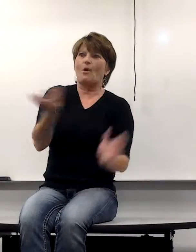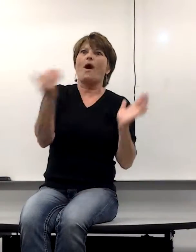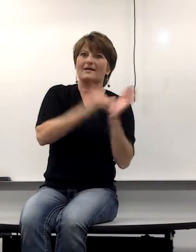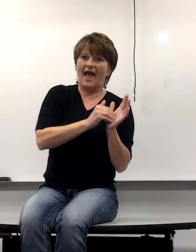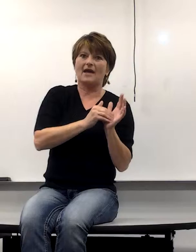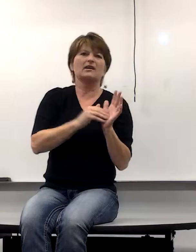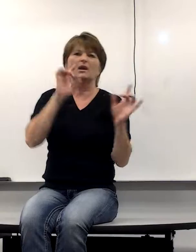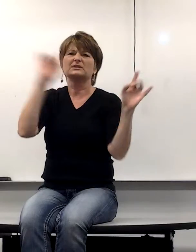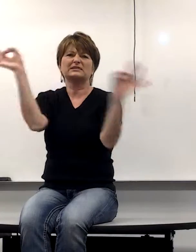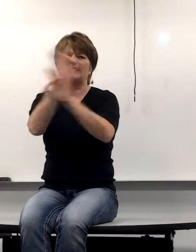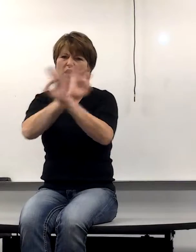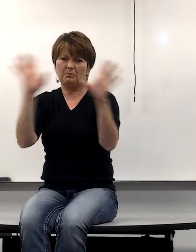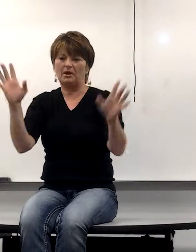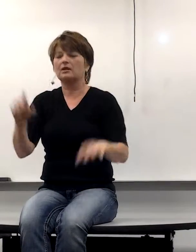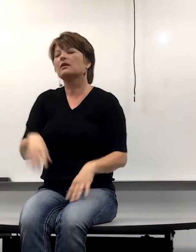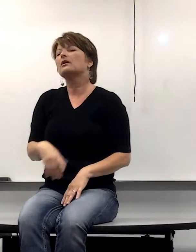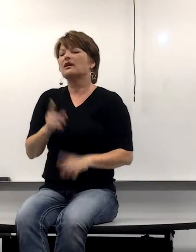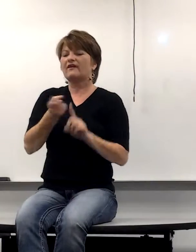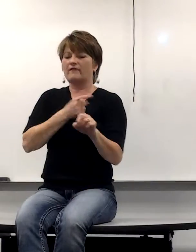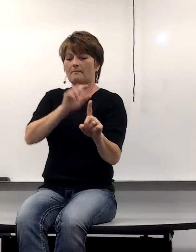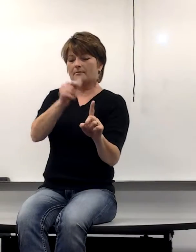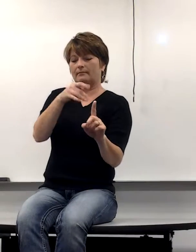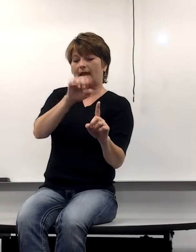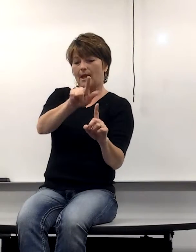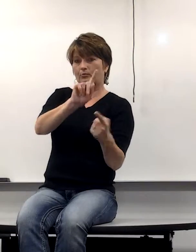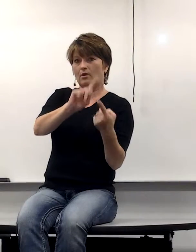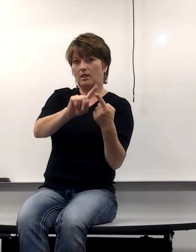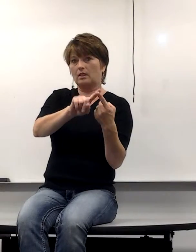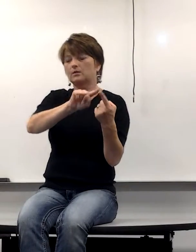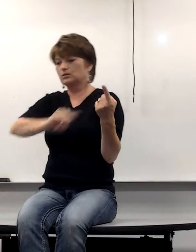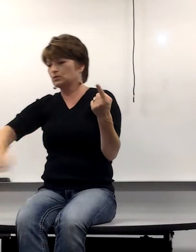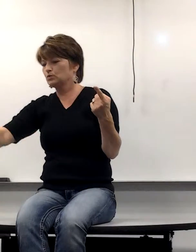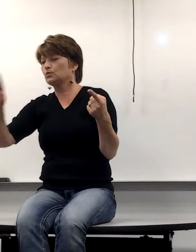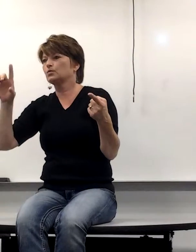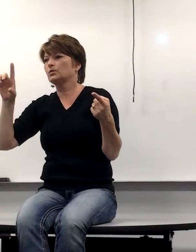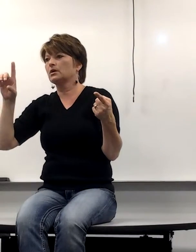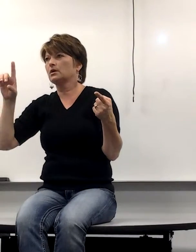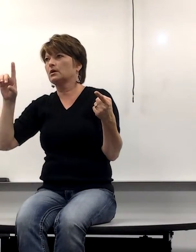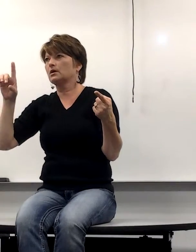And then I would continue to feel, I would feel better, and then I would go back for the chemo, and I would feel worse again.